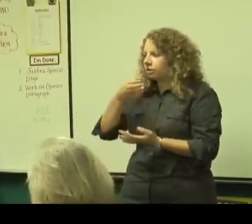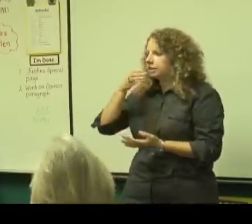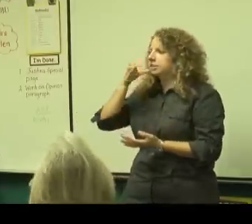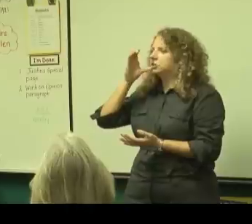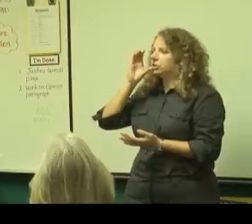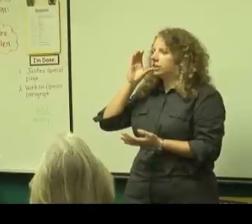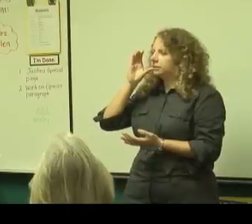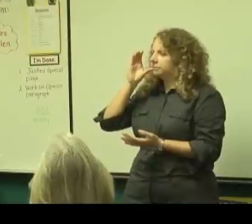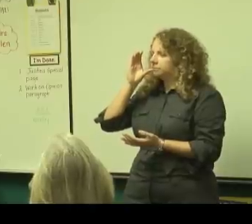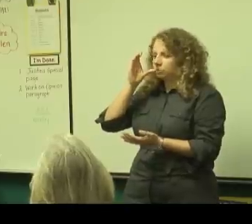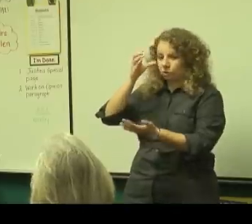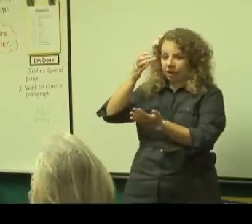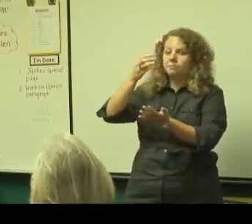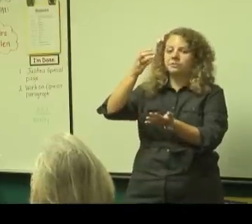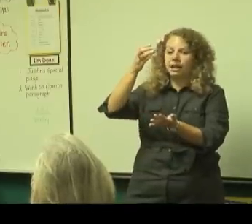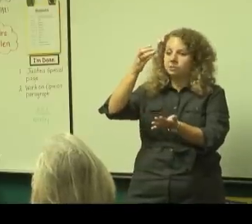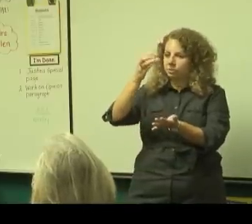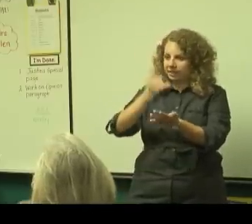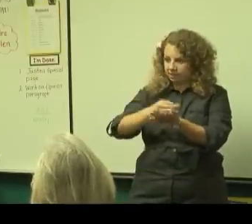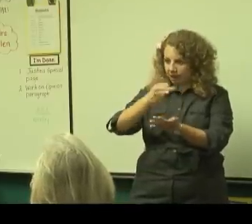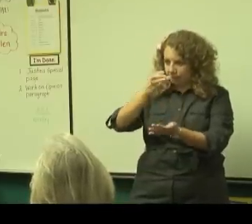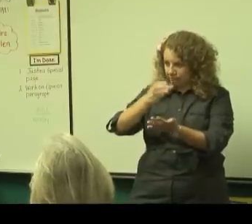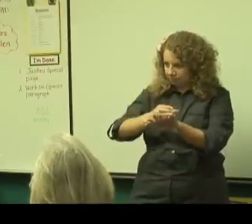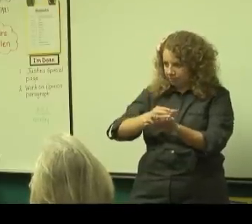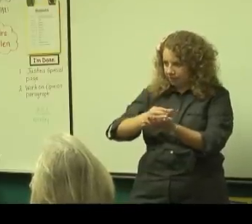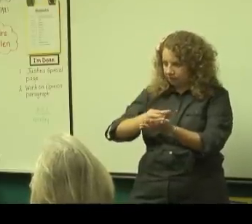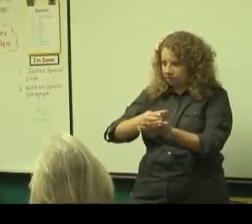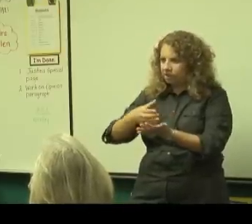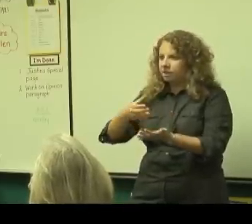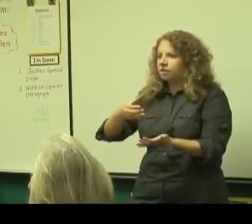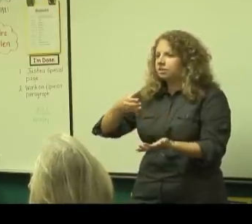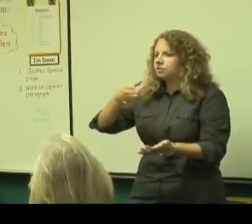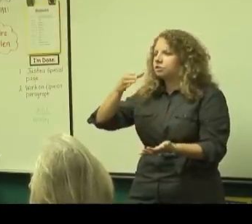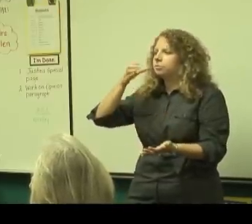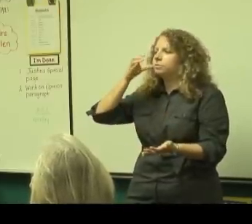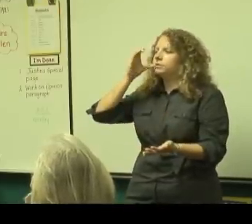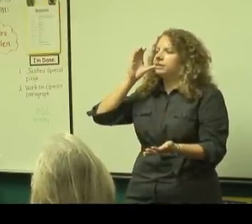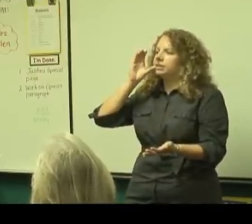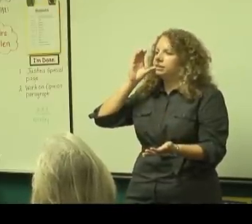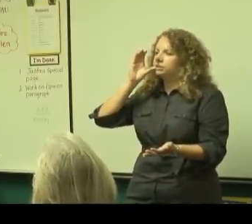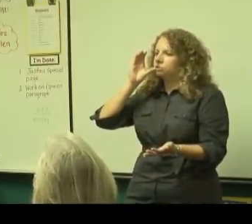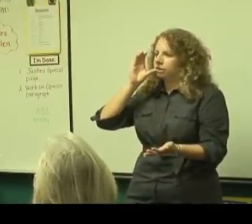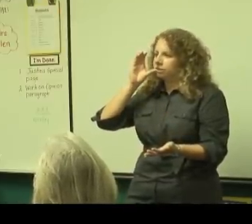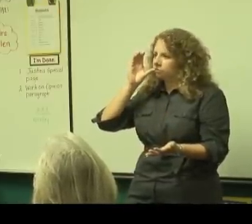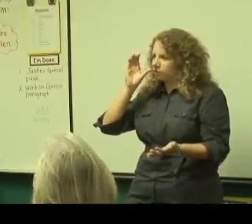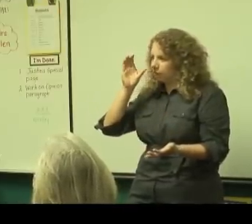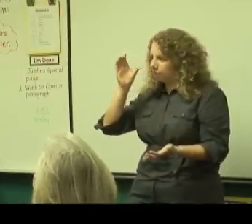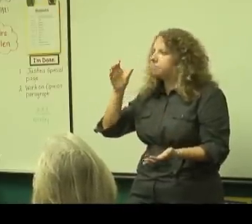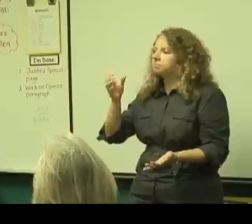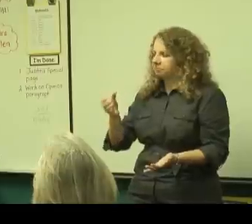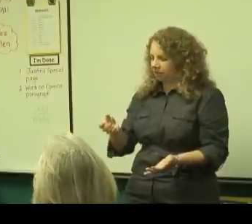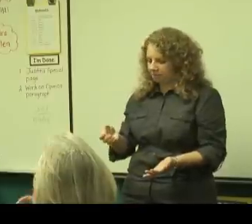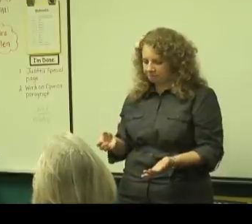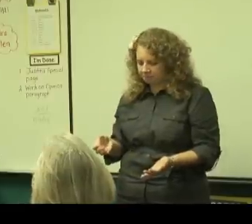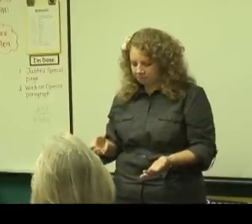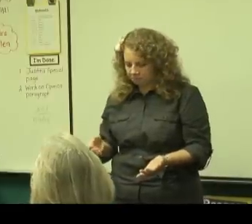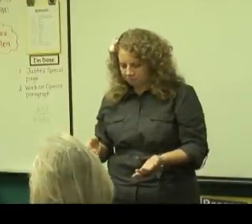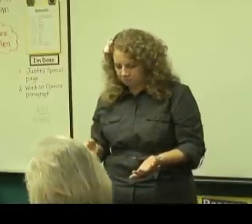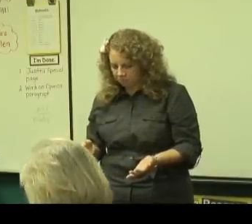like take a drink. So cup taps twice, cup, it's a noun. And the verb would be drink from the cup, okay?